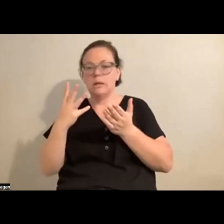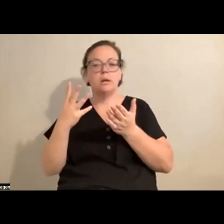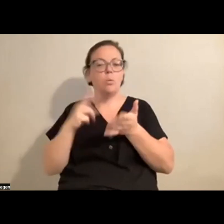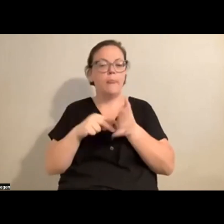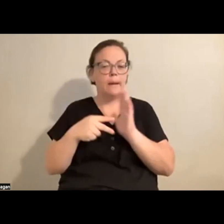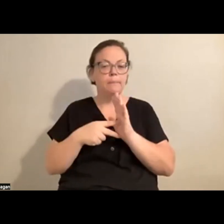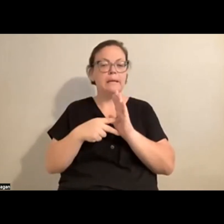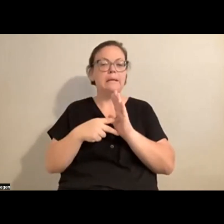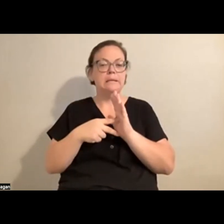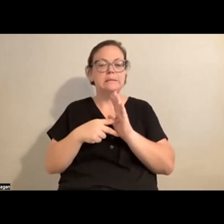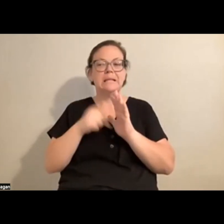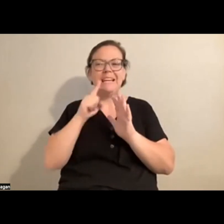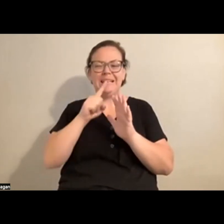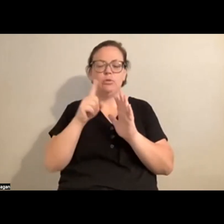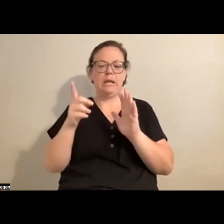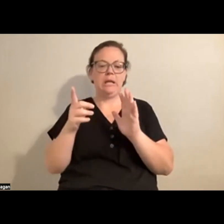emotional entrapment.